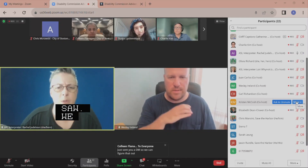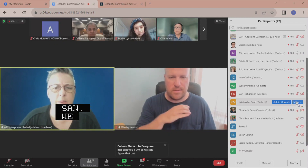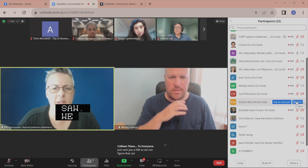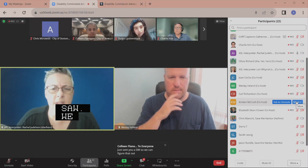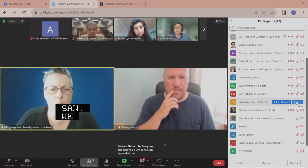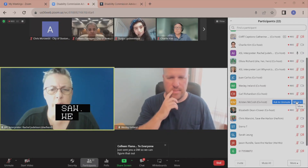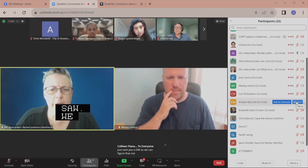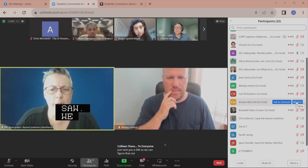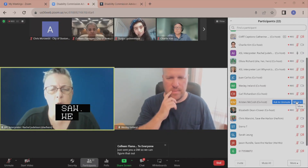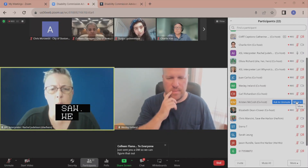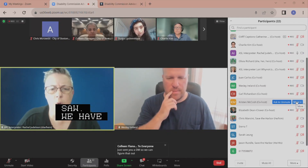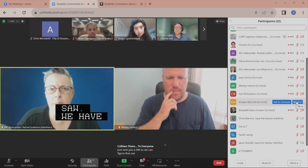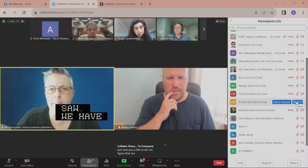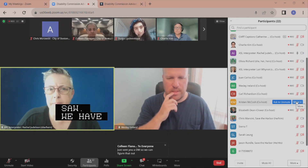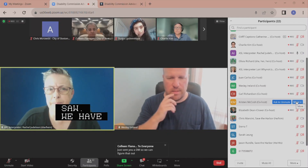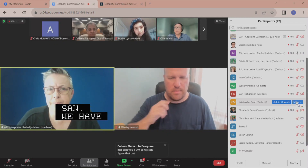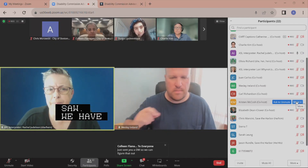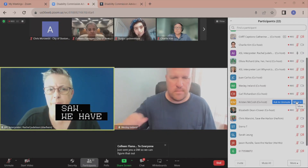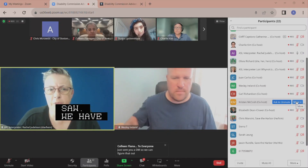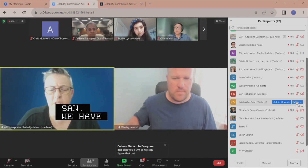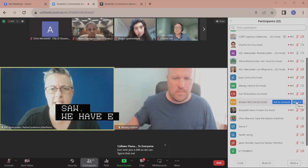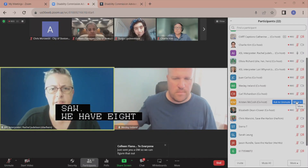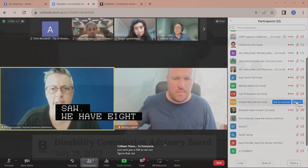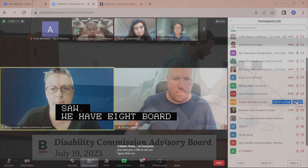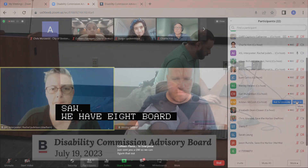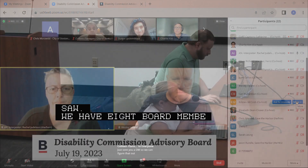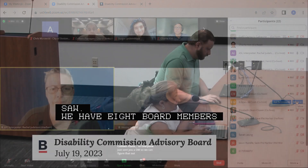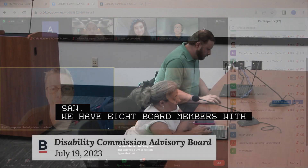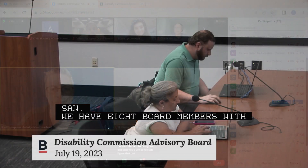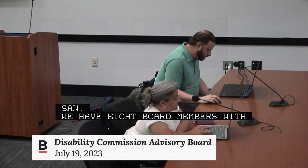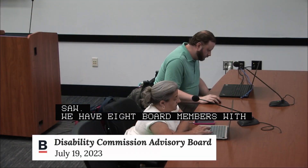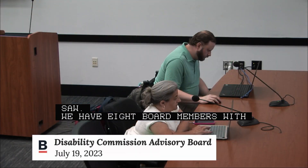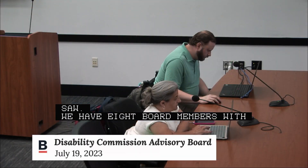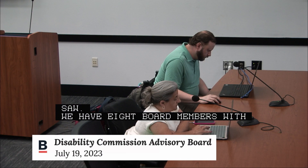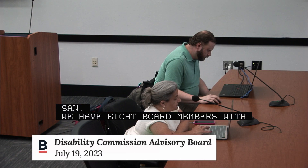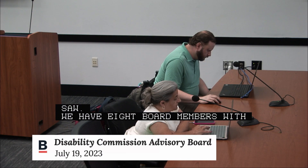board members with us. I'm wondering if we have a quorum for this evening.